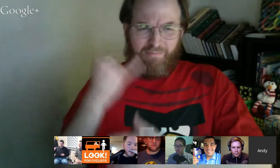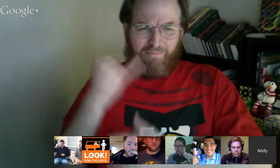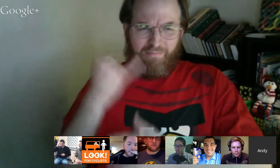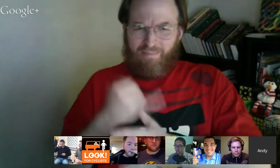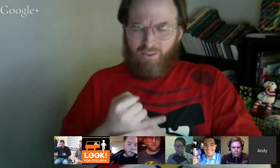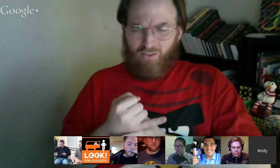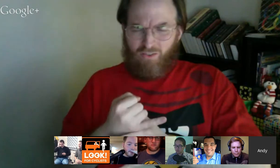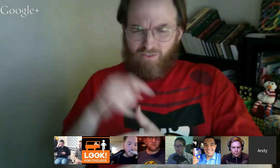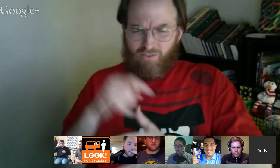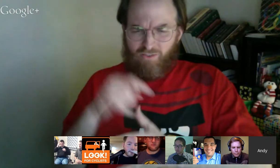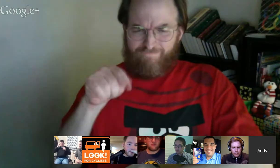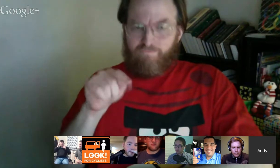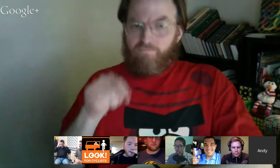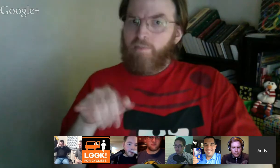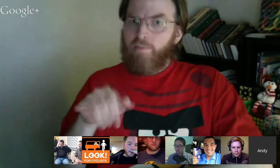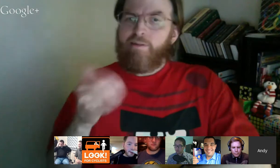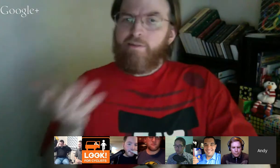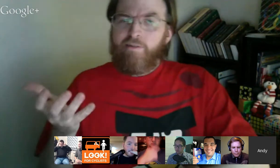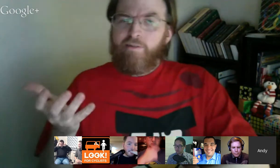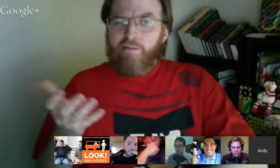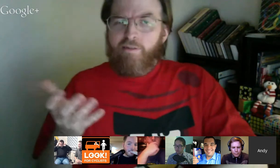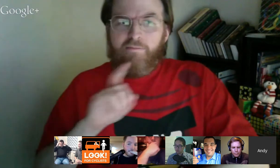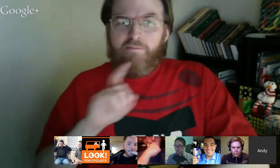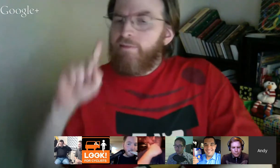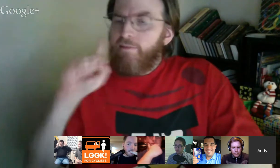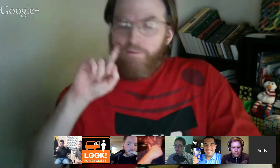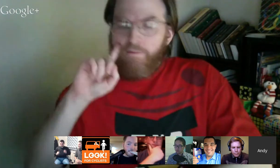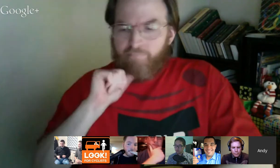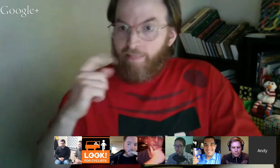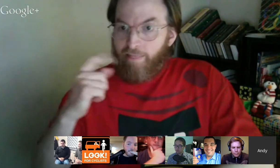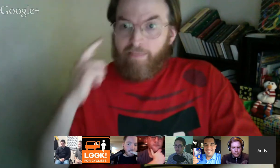Yeah, I do have a problem with that word, hearing impaired.